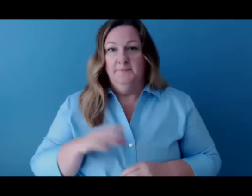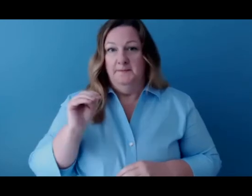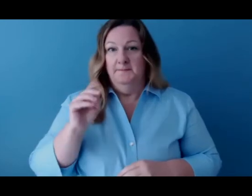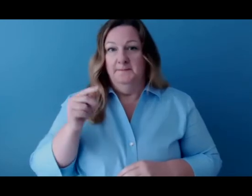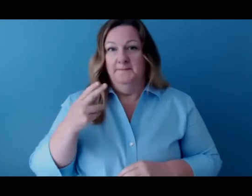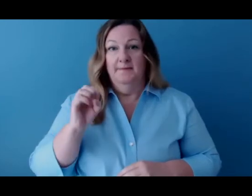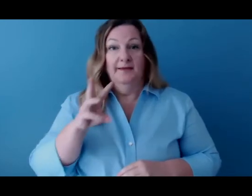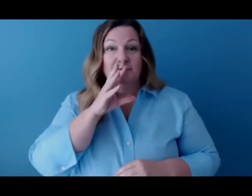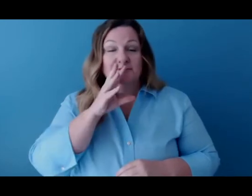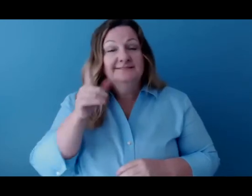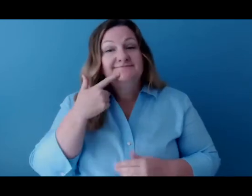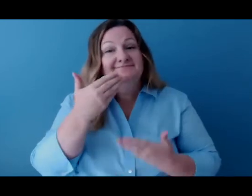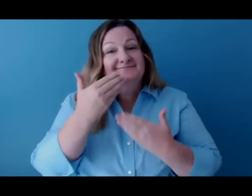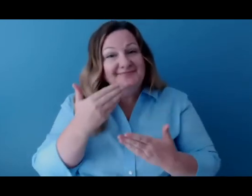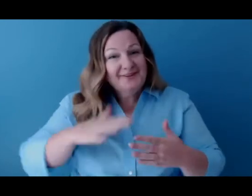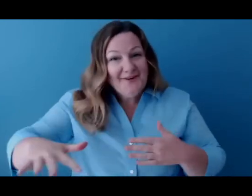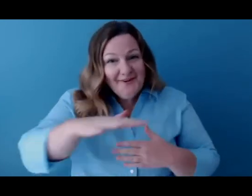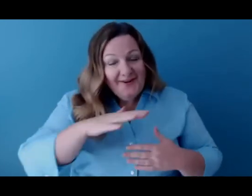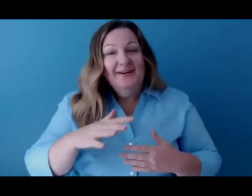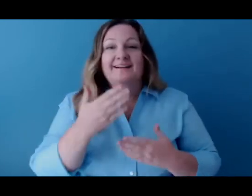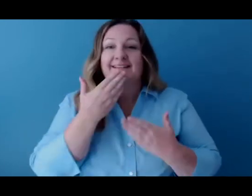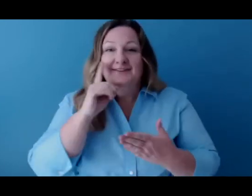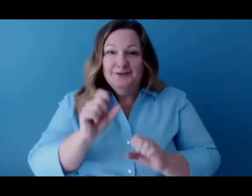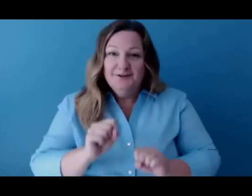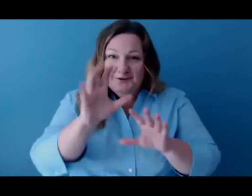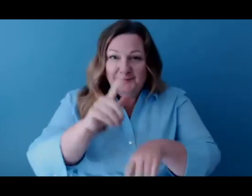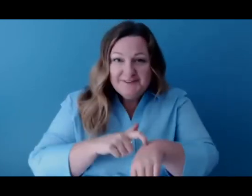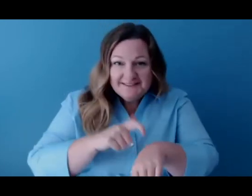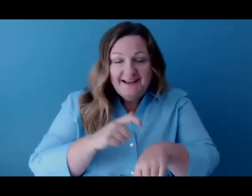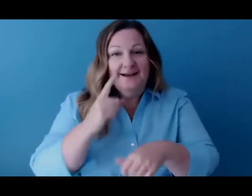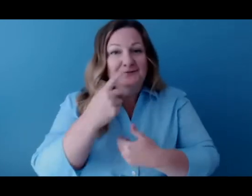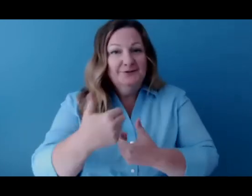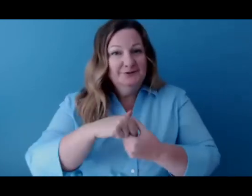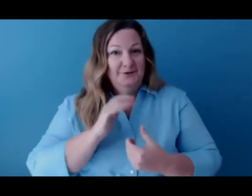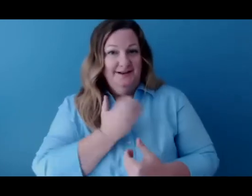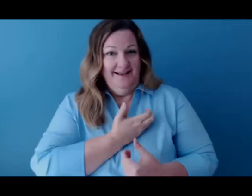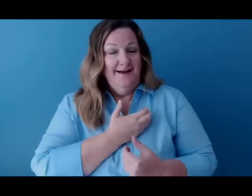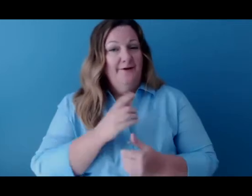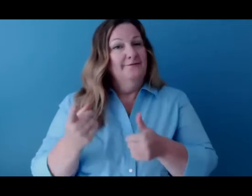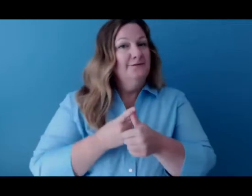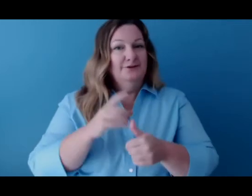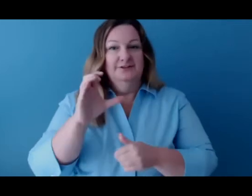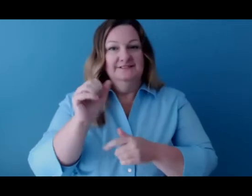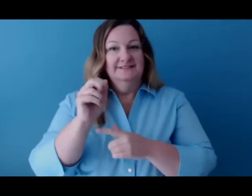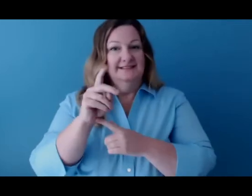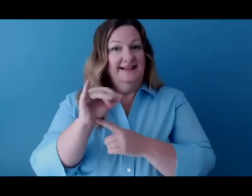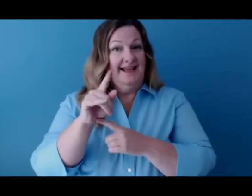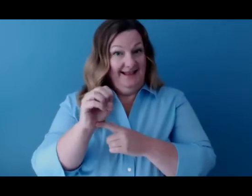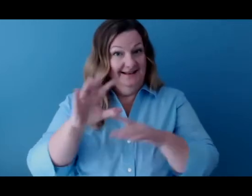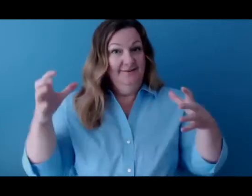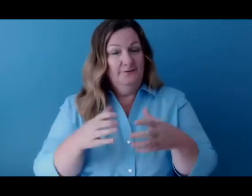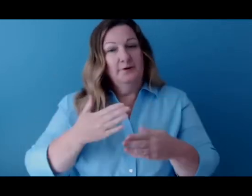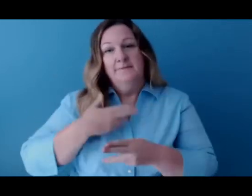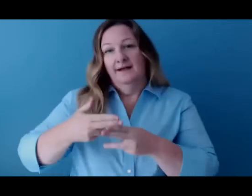Thank you. Well, thank you everybody for making time to join us today for this first candidate forum with Blake Moore. I'm Matthew Wappett.